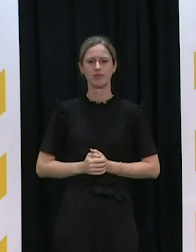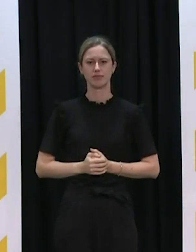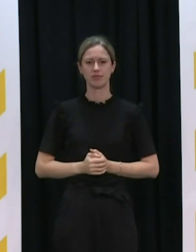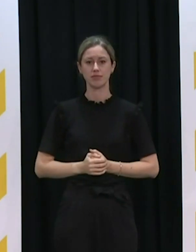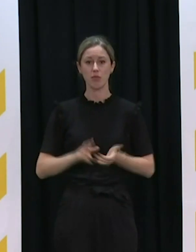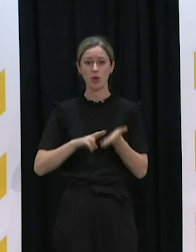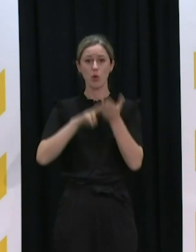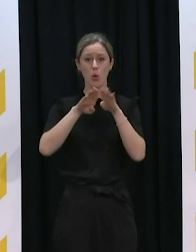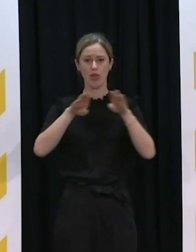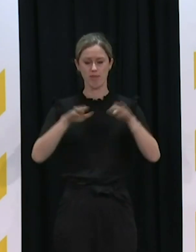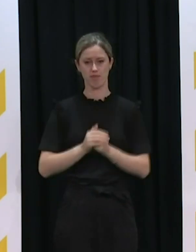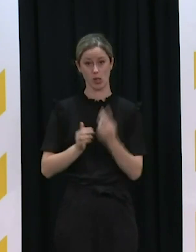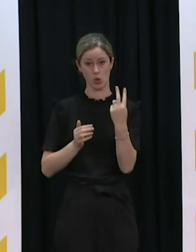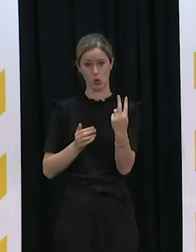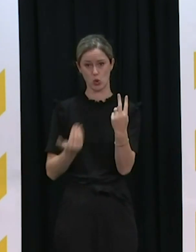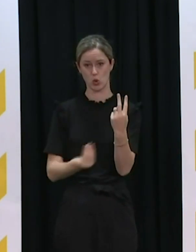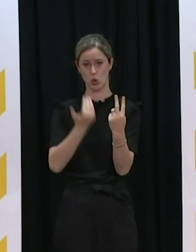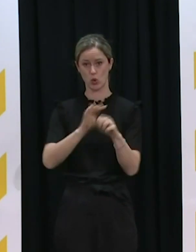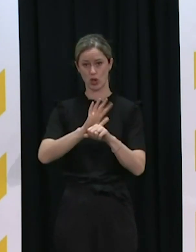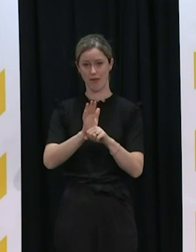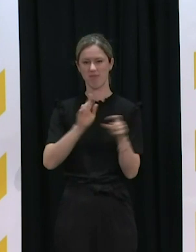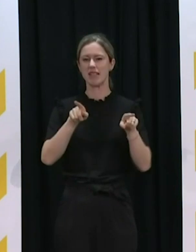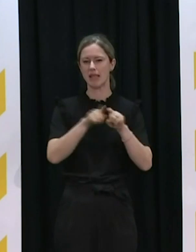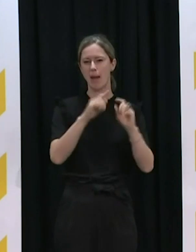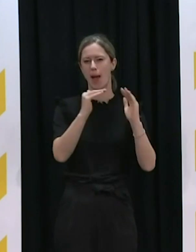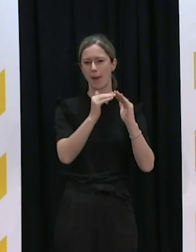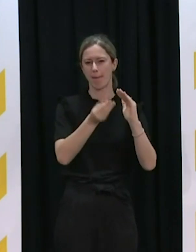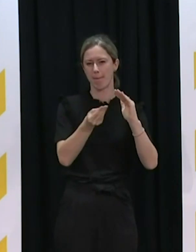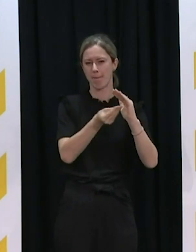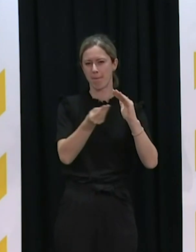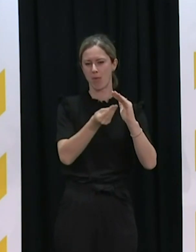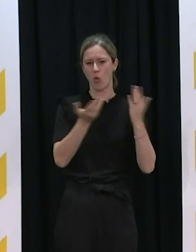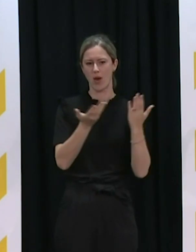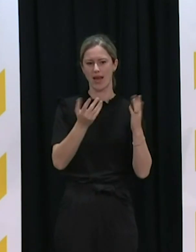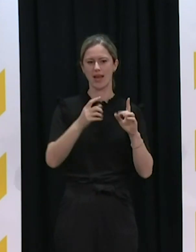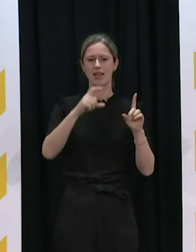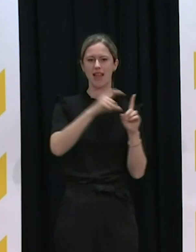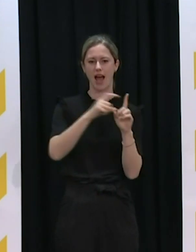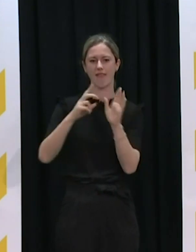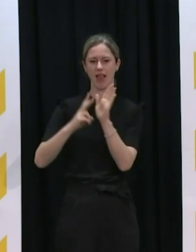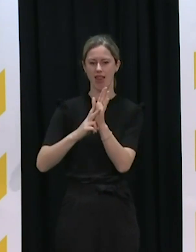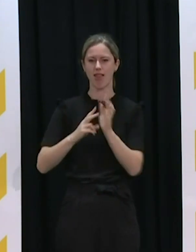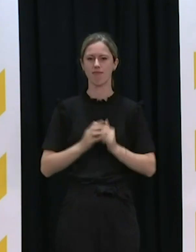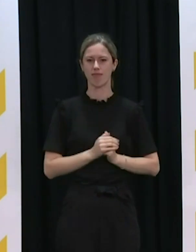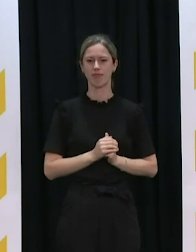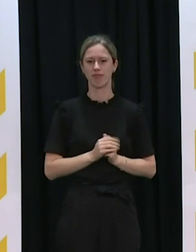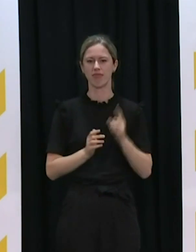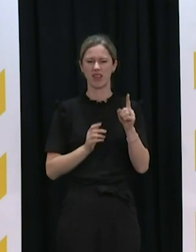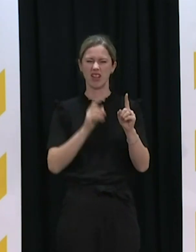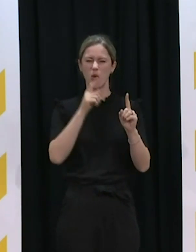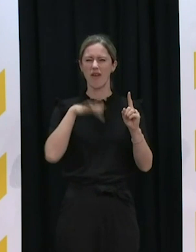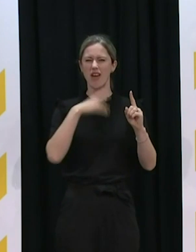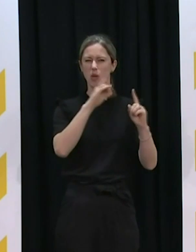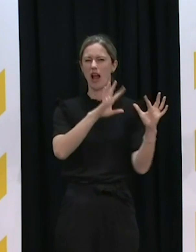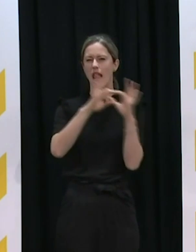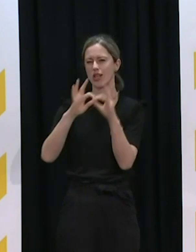Up to Northland, the 2 cases to report, both in the same household in Dargaville, and there are probable